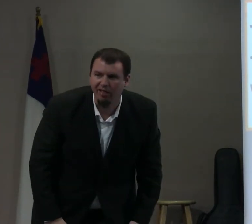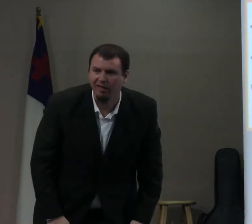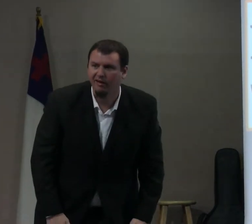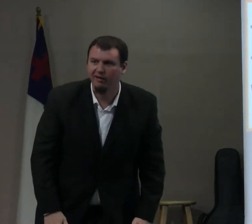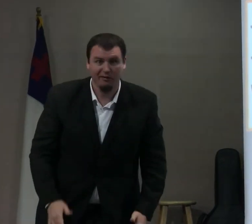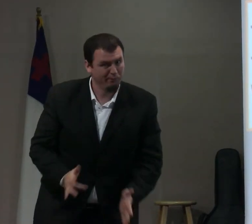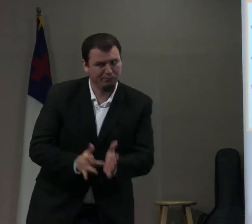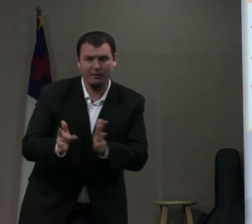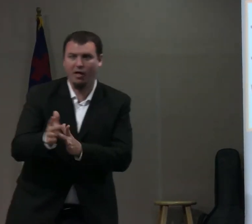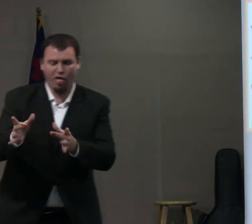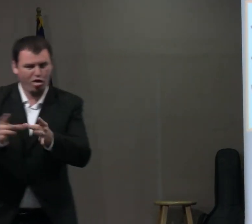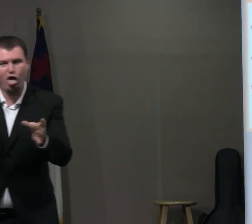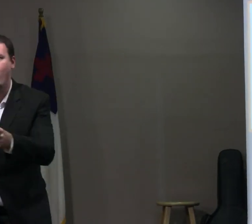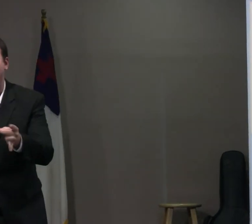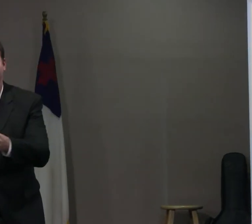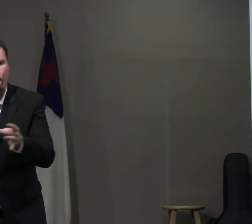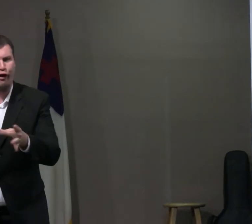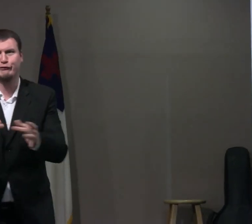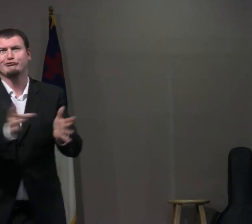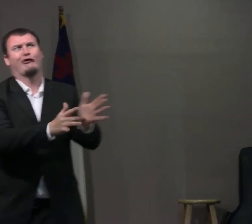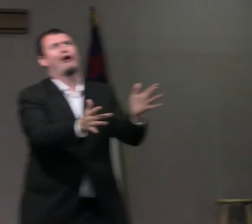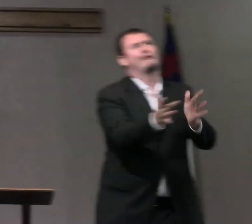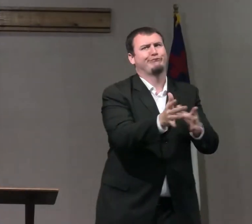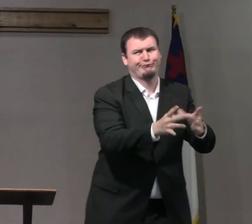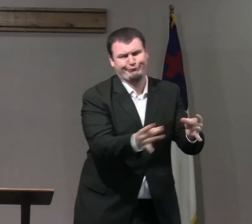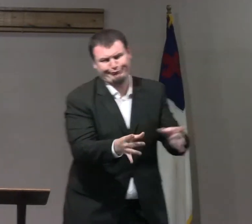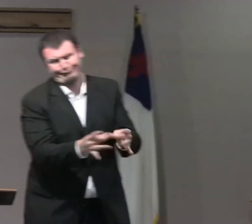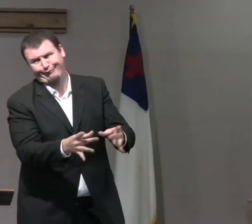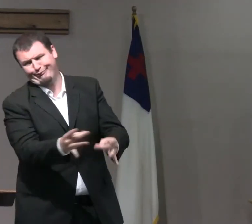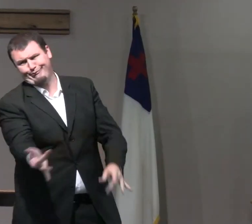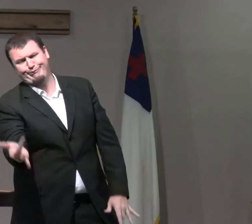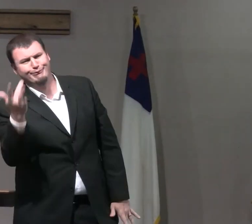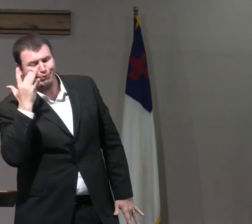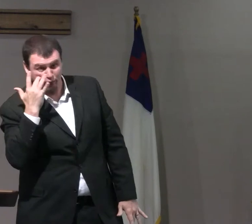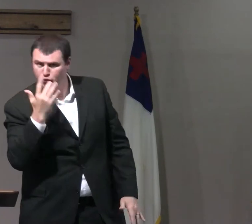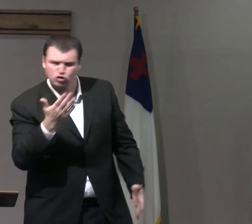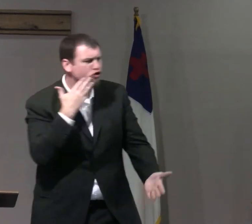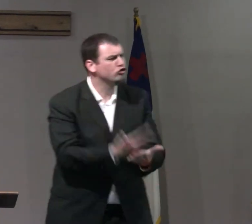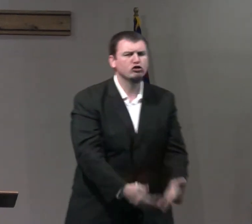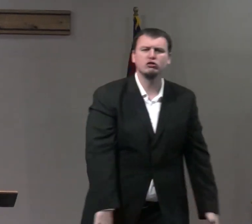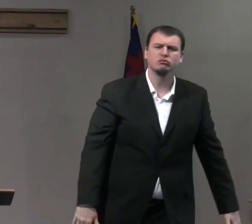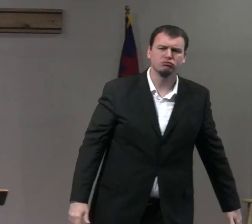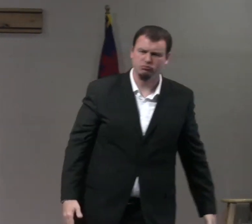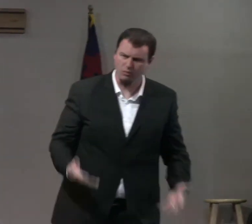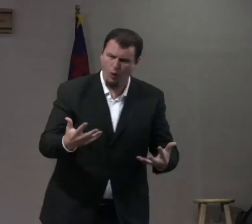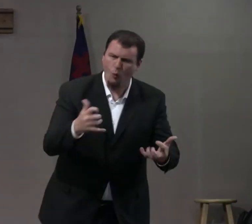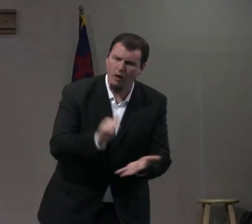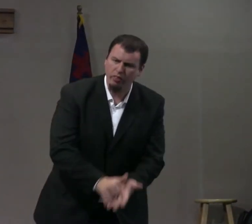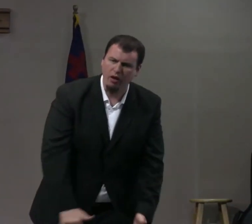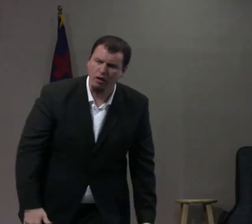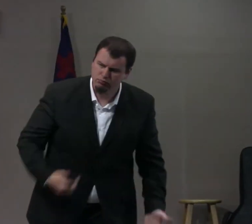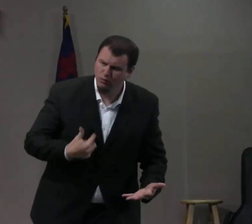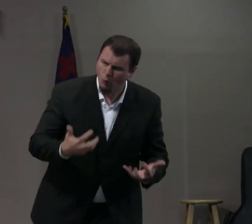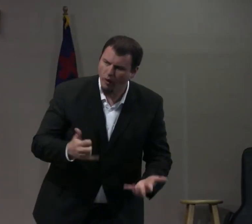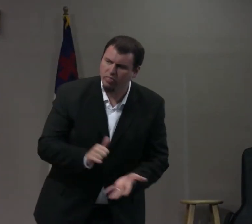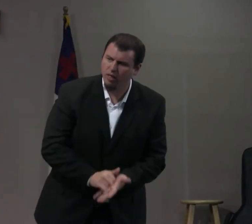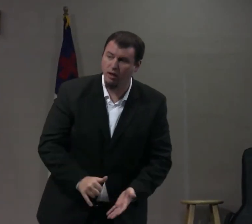a great example. I mean, that's great. We want them to say that. Oh yeah, that's great. All they do is talk